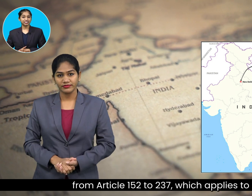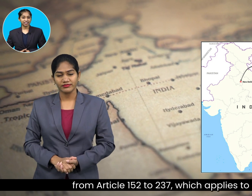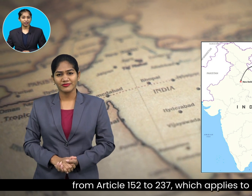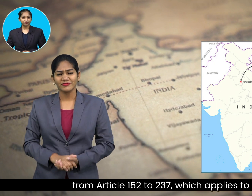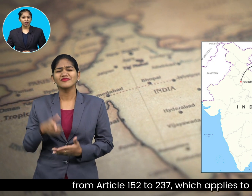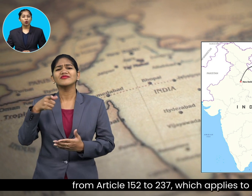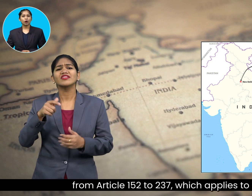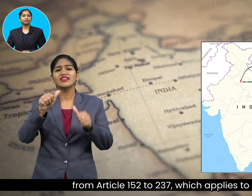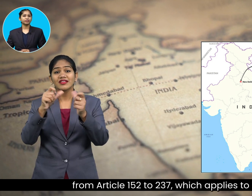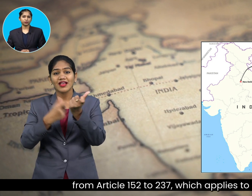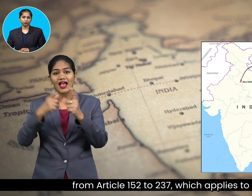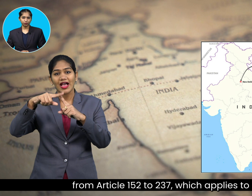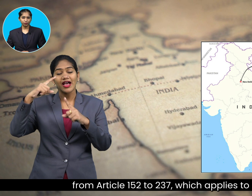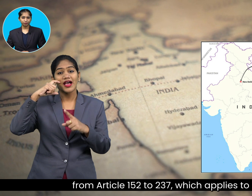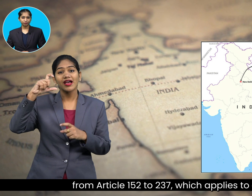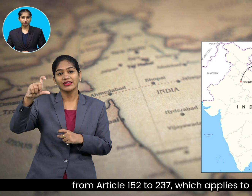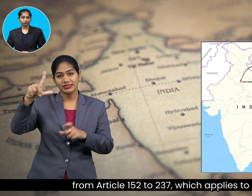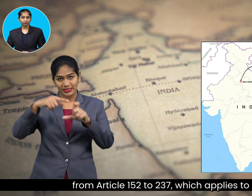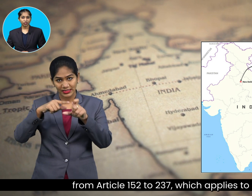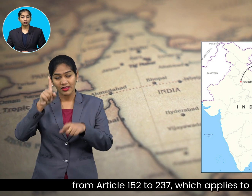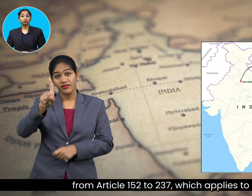From Article 152 to